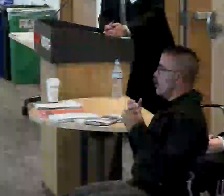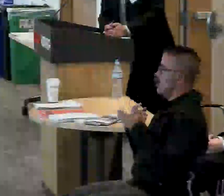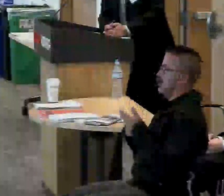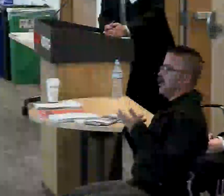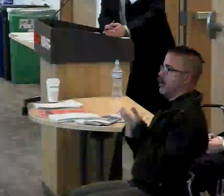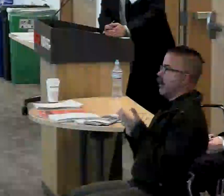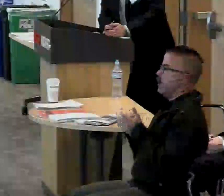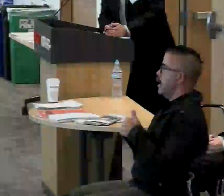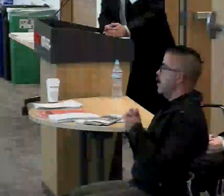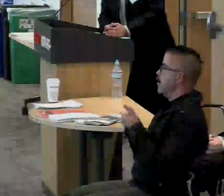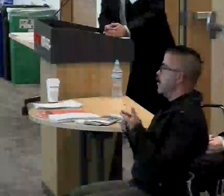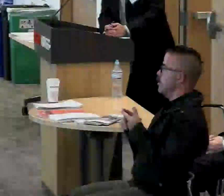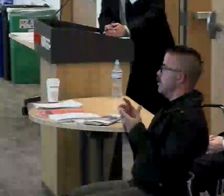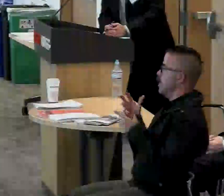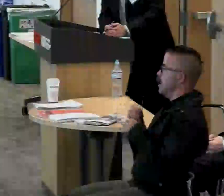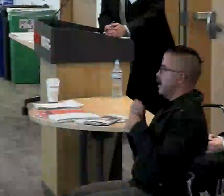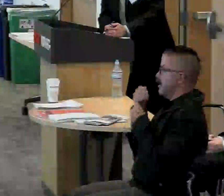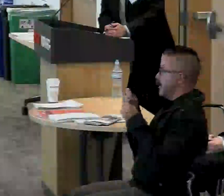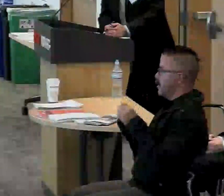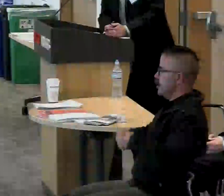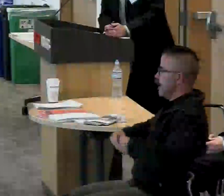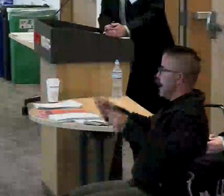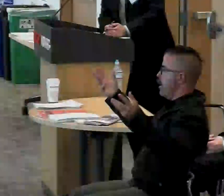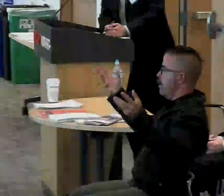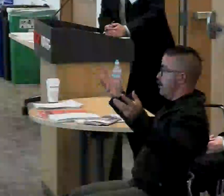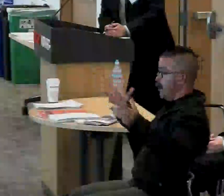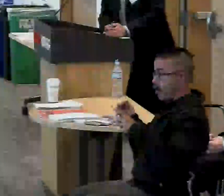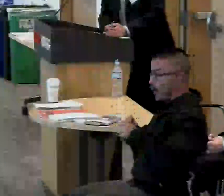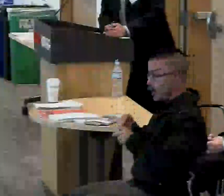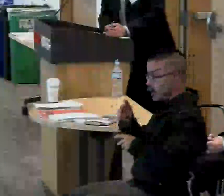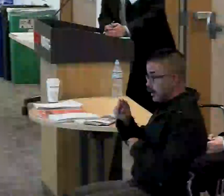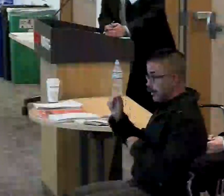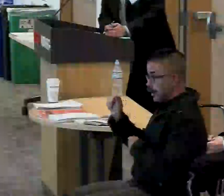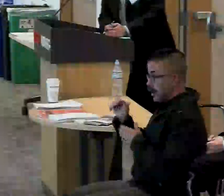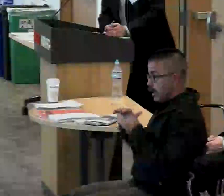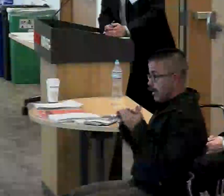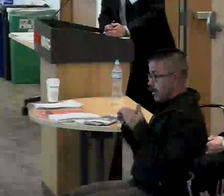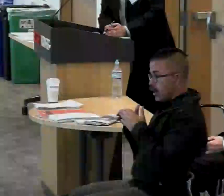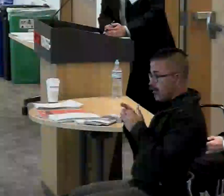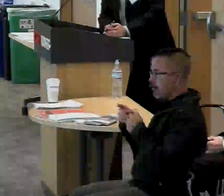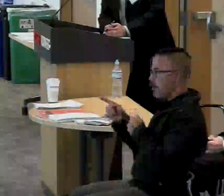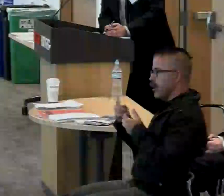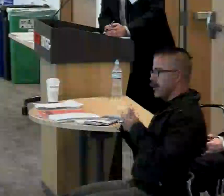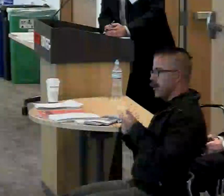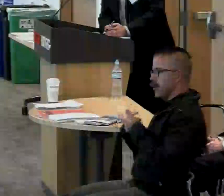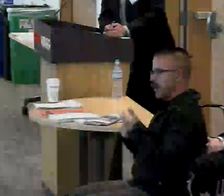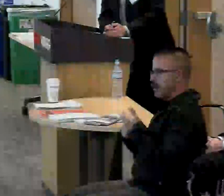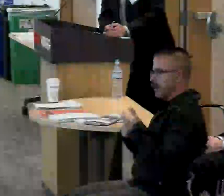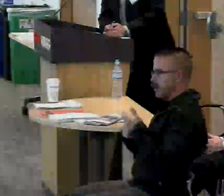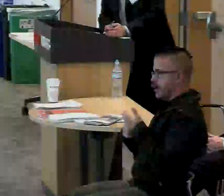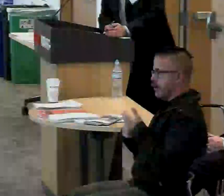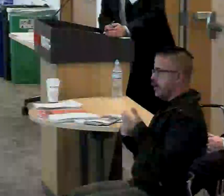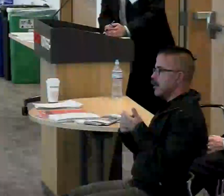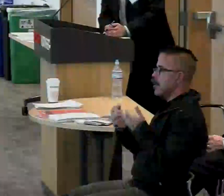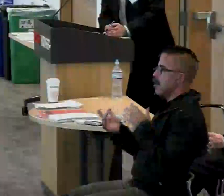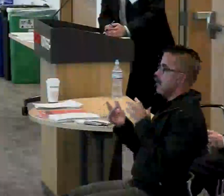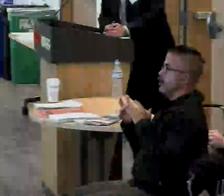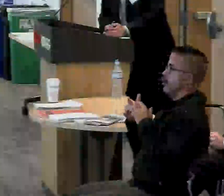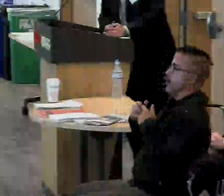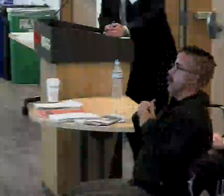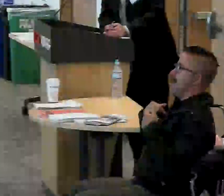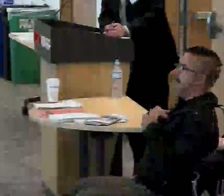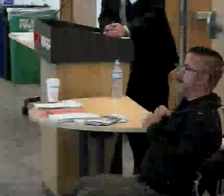the word out, is I think that within the disability community, they're talking about preaching to the choir here and then reaching out